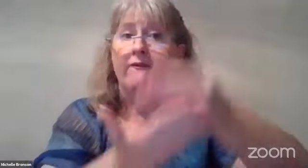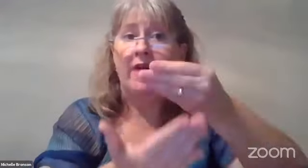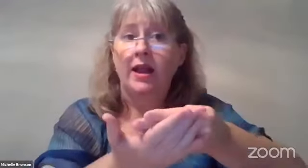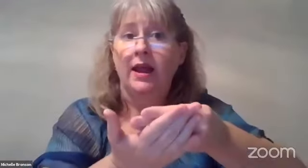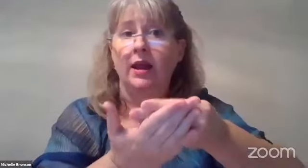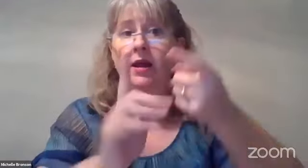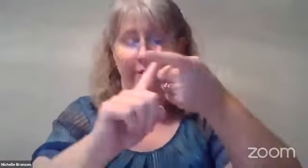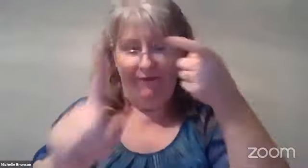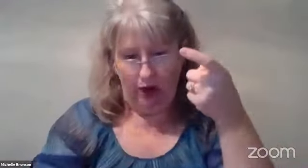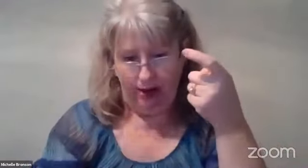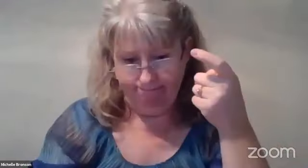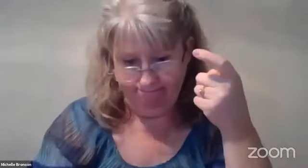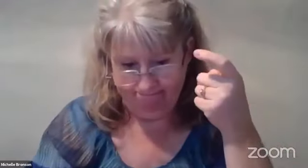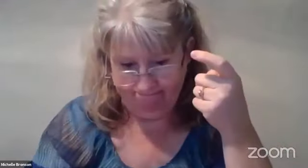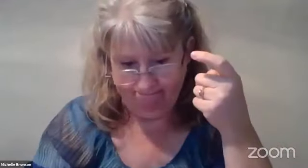NorCal received federal grant funding